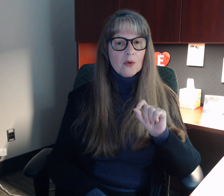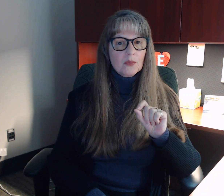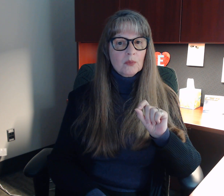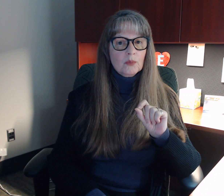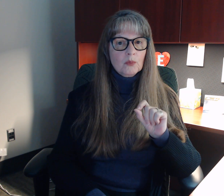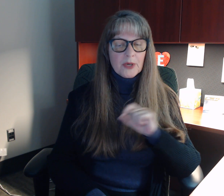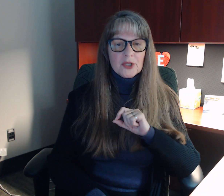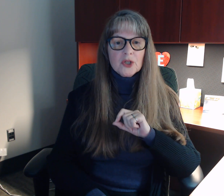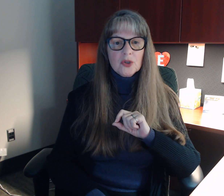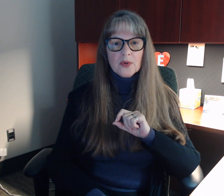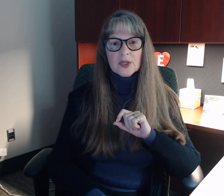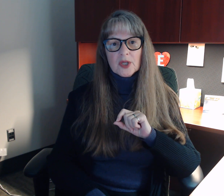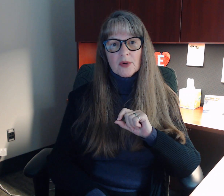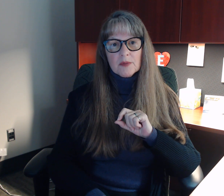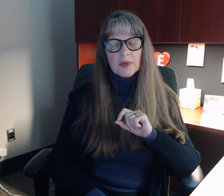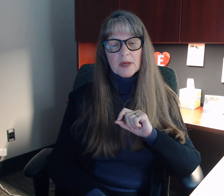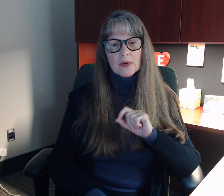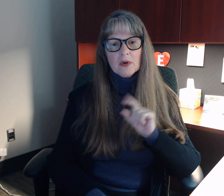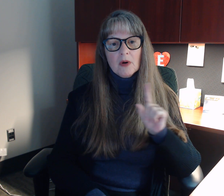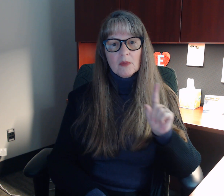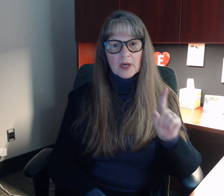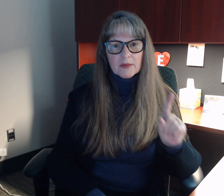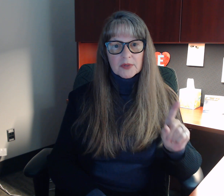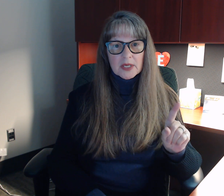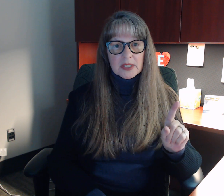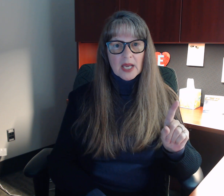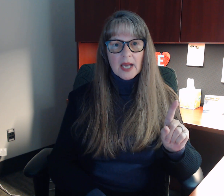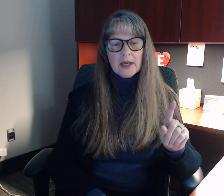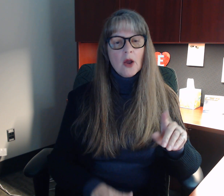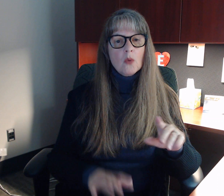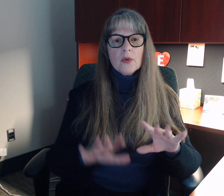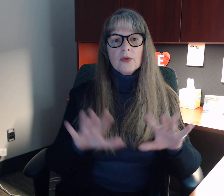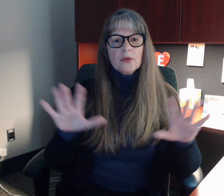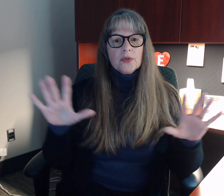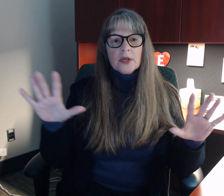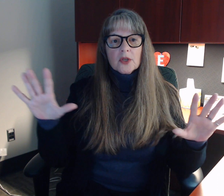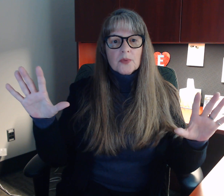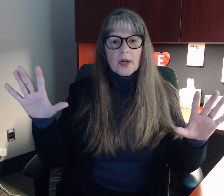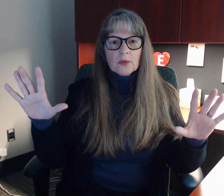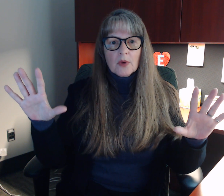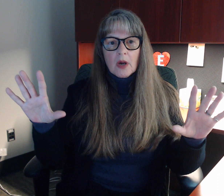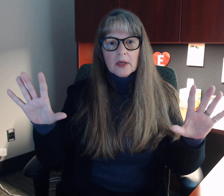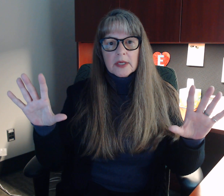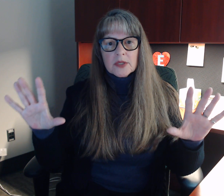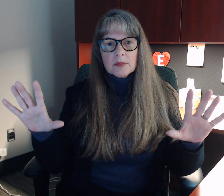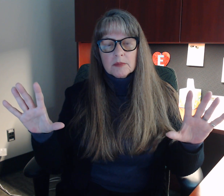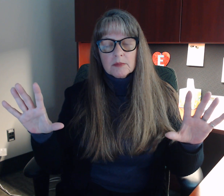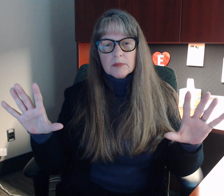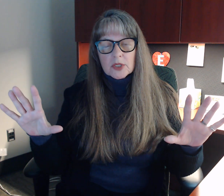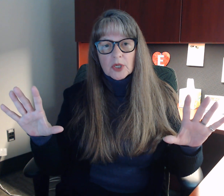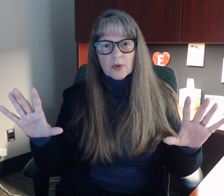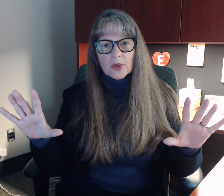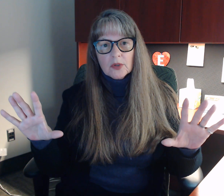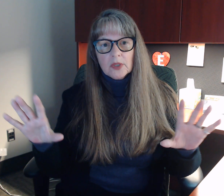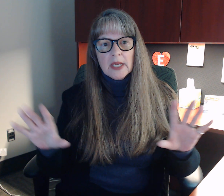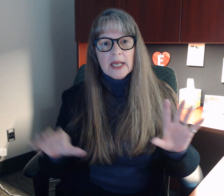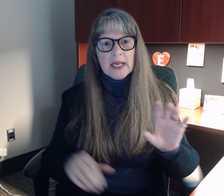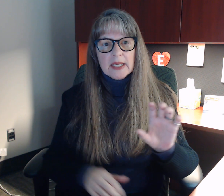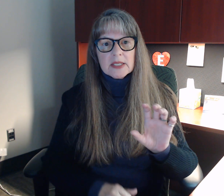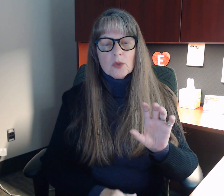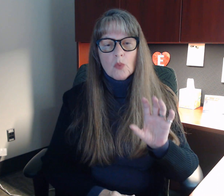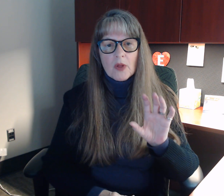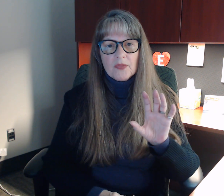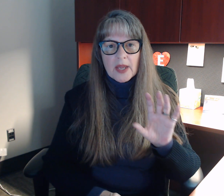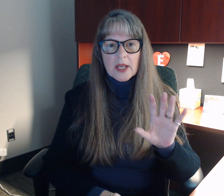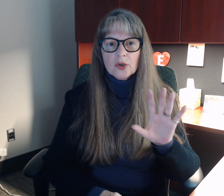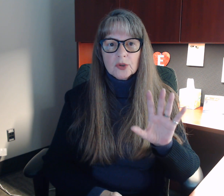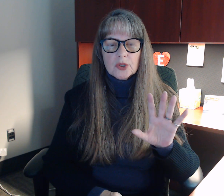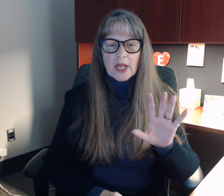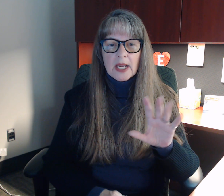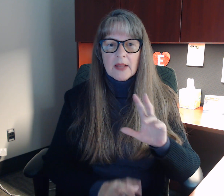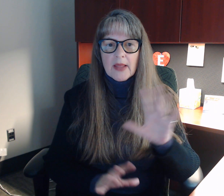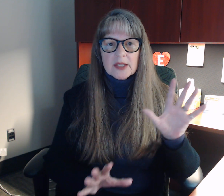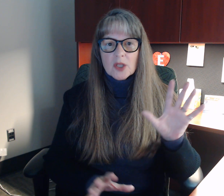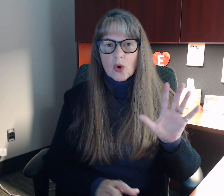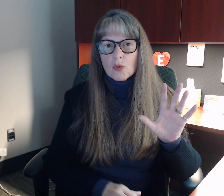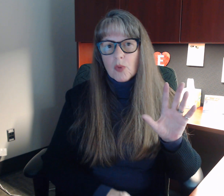we should do it as hearing people. Whatever they sign, whether you think it's right or wrong, is immaterial. It is what they understand, and that's the whole point